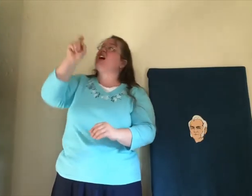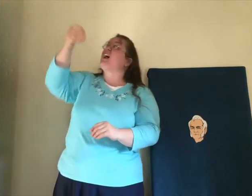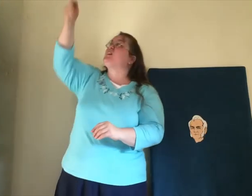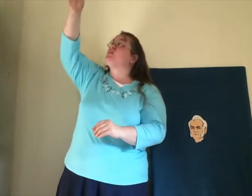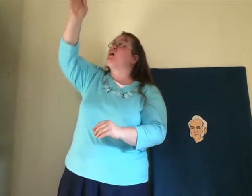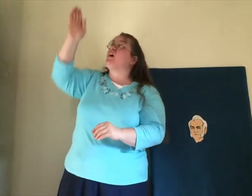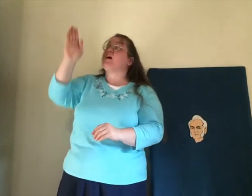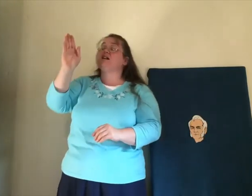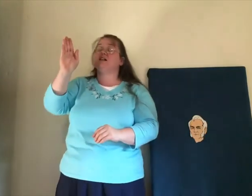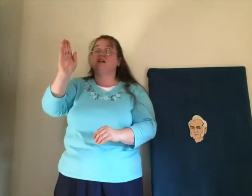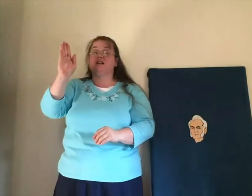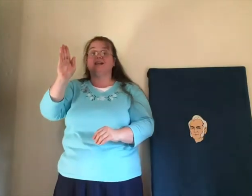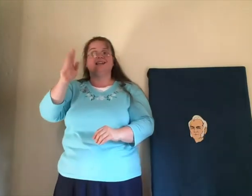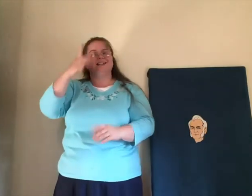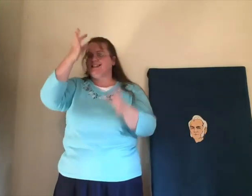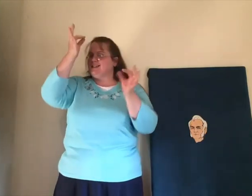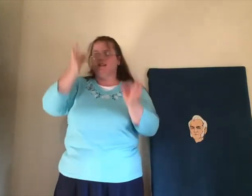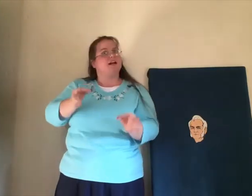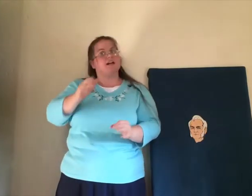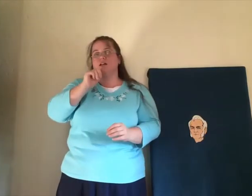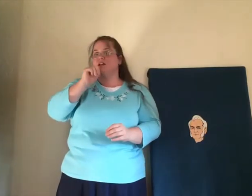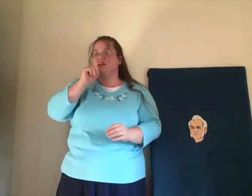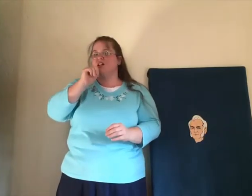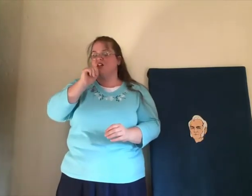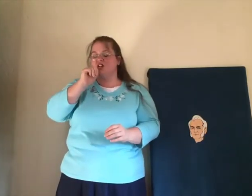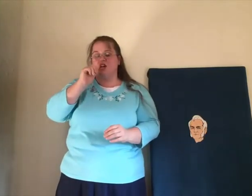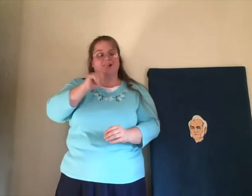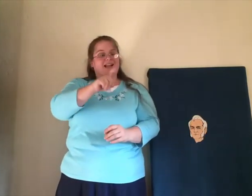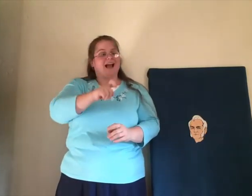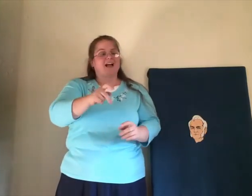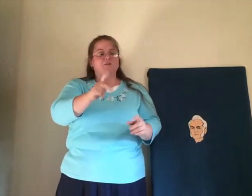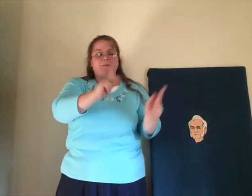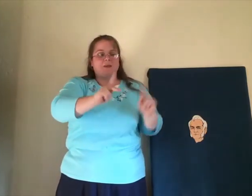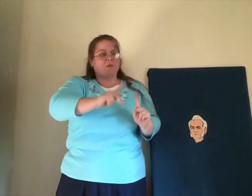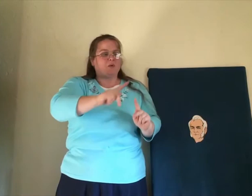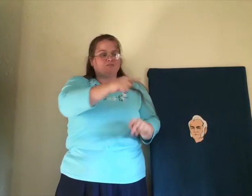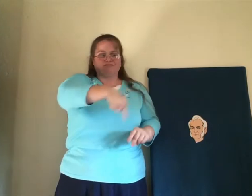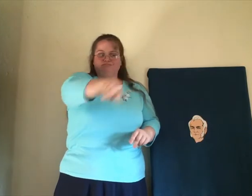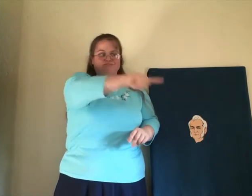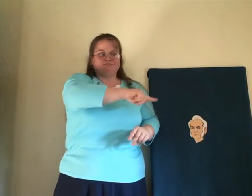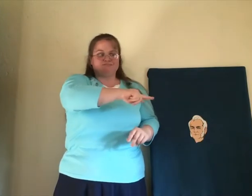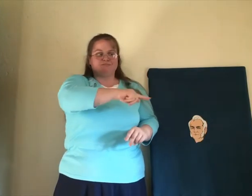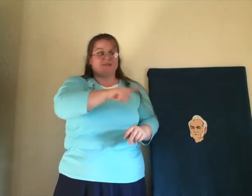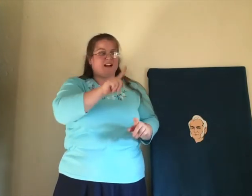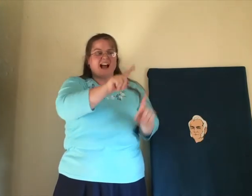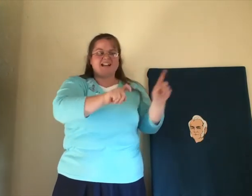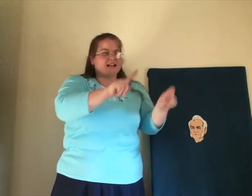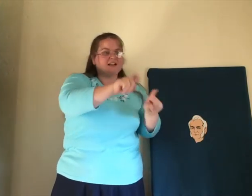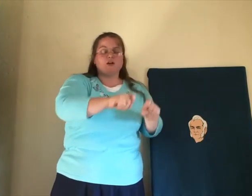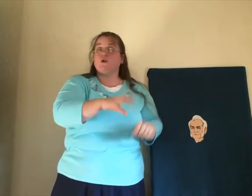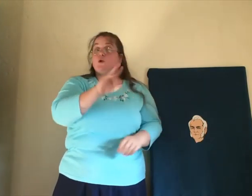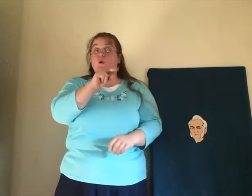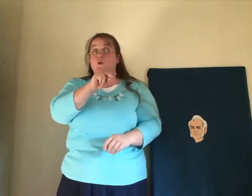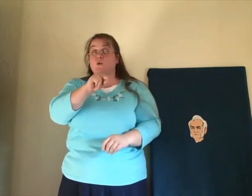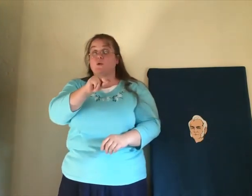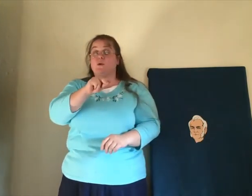He started to pray every day and ask God. He decided he would not ask people.